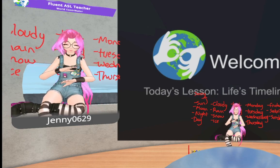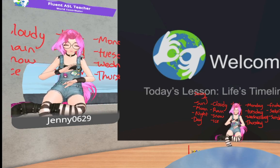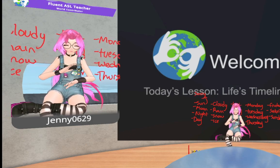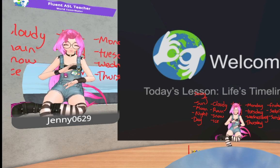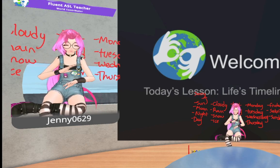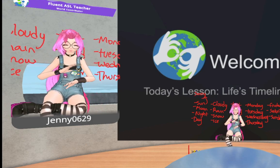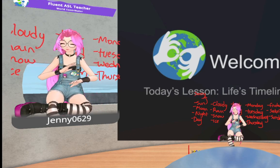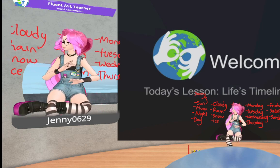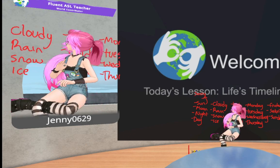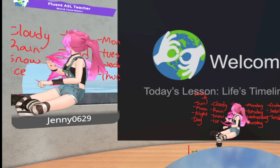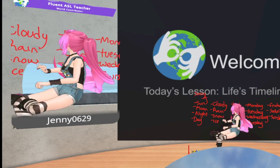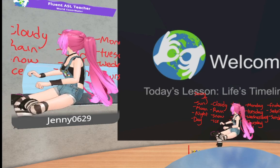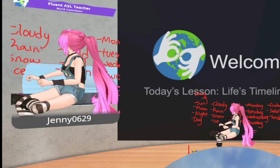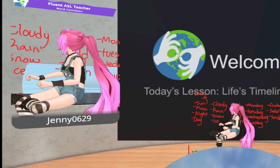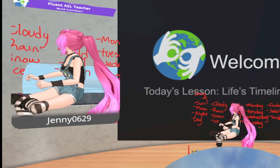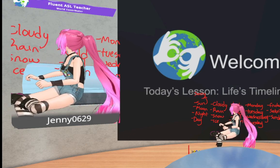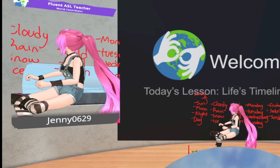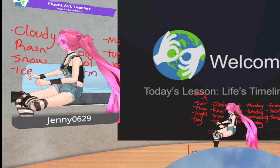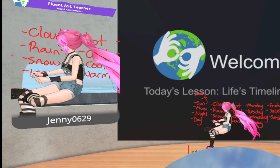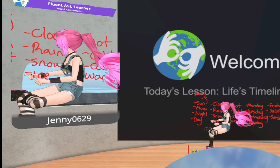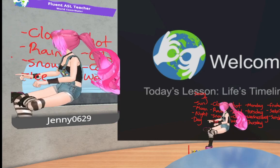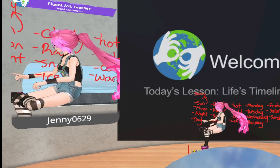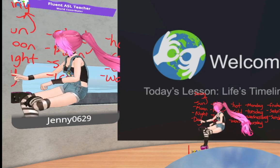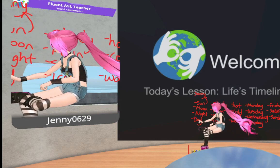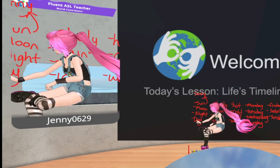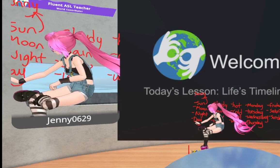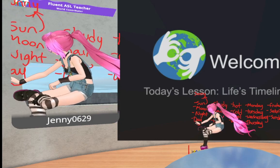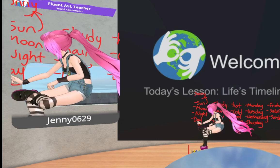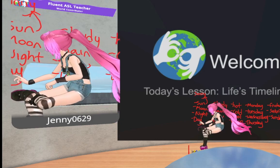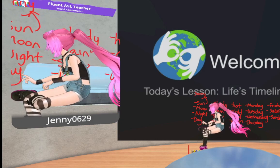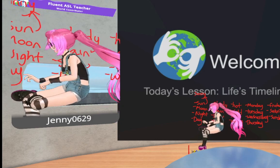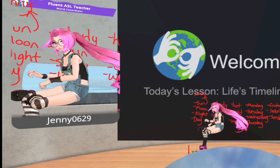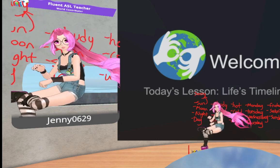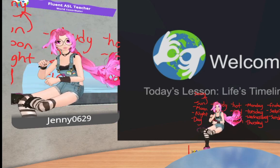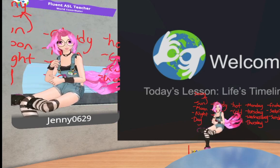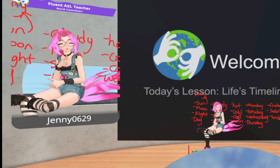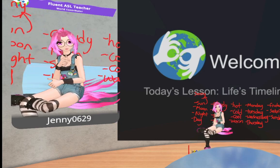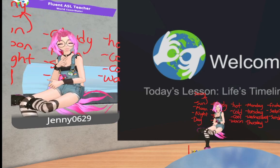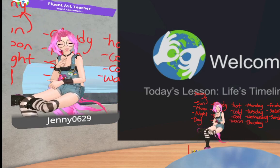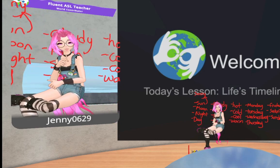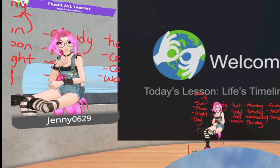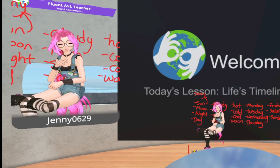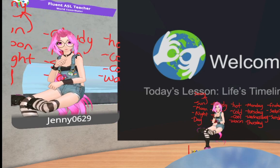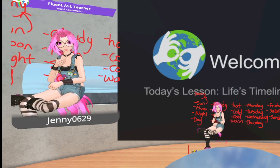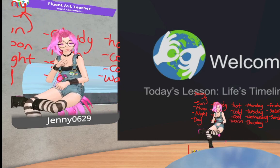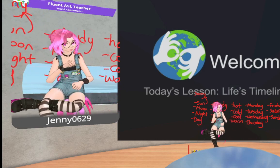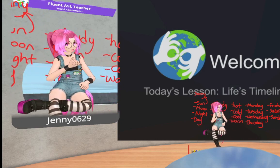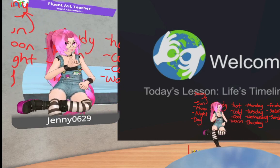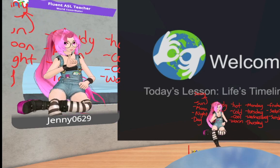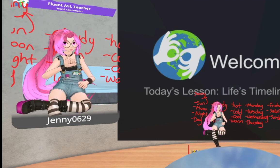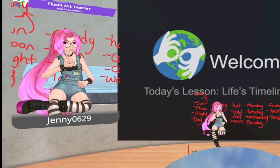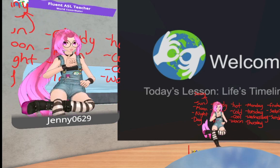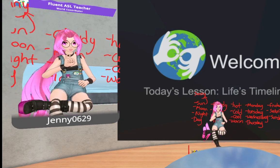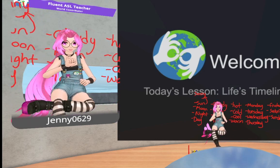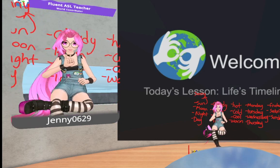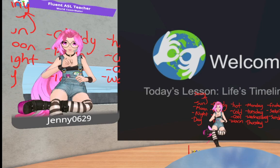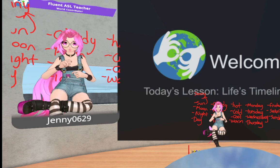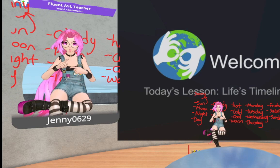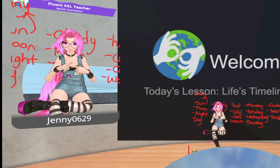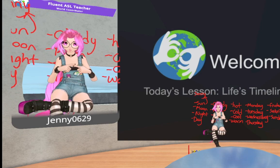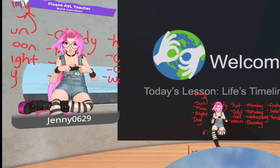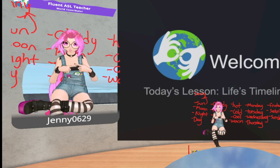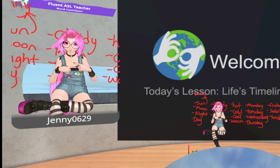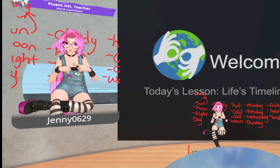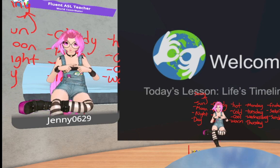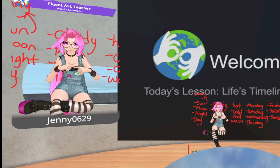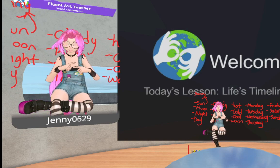fine. That's fine. And then day. Who was here for my